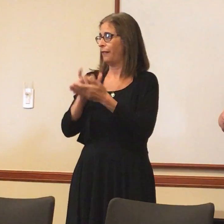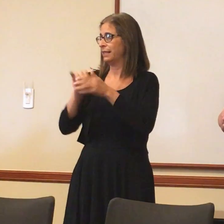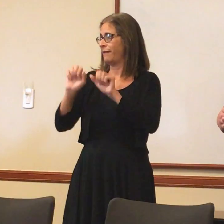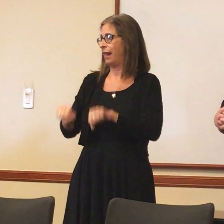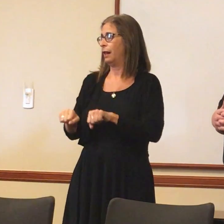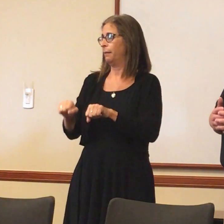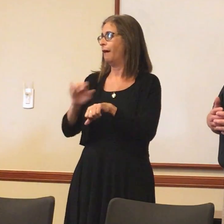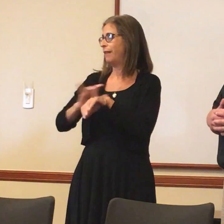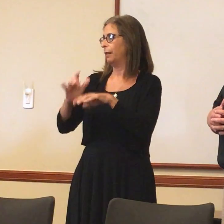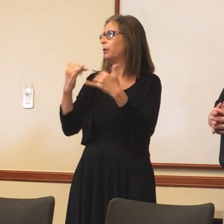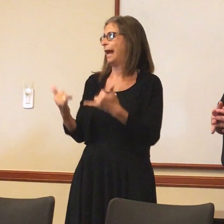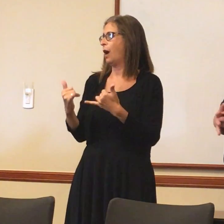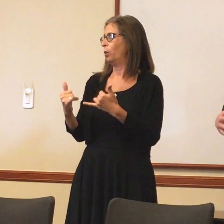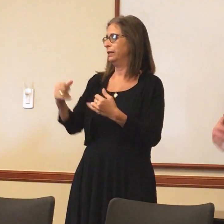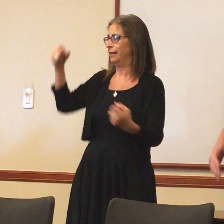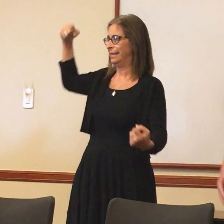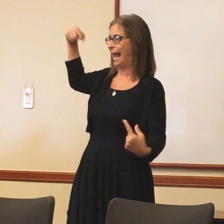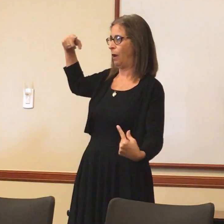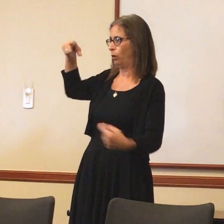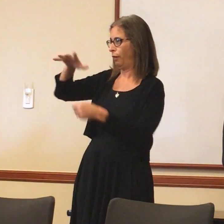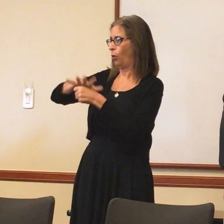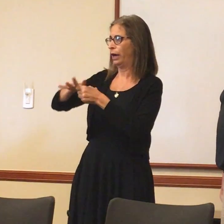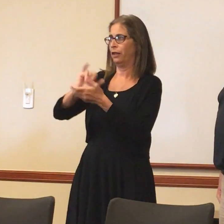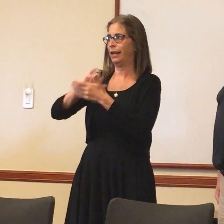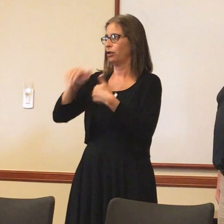now, is the tower location.